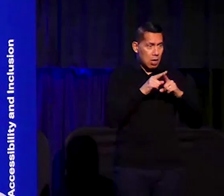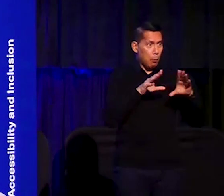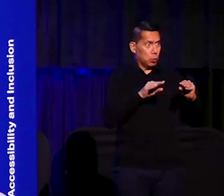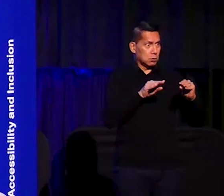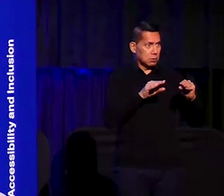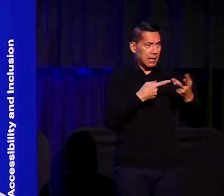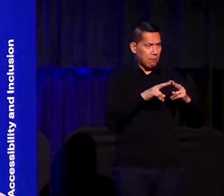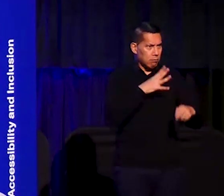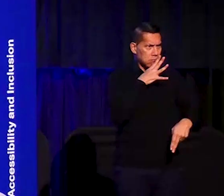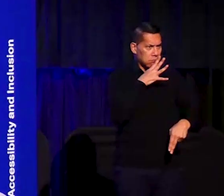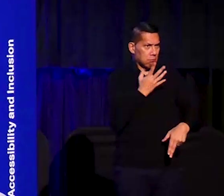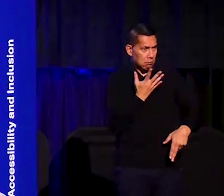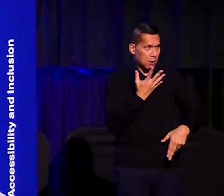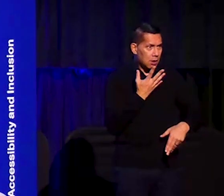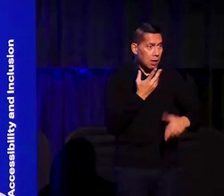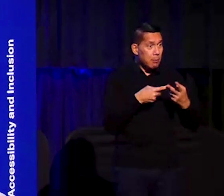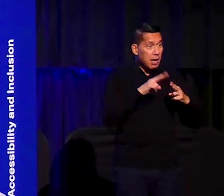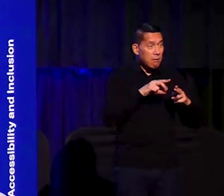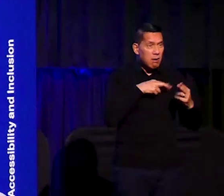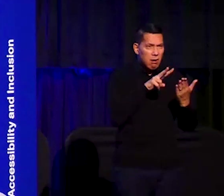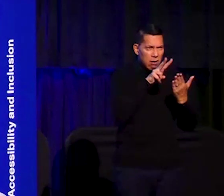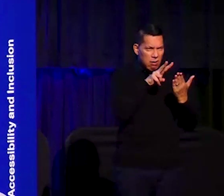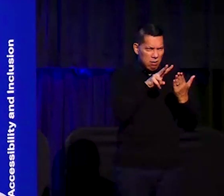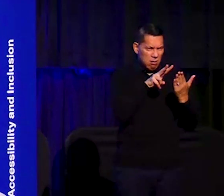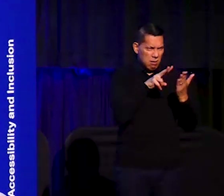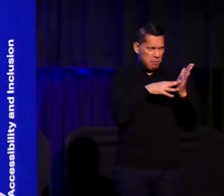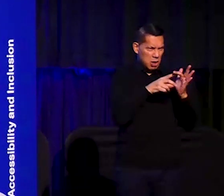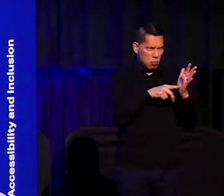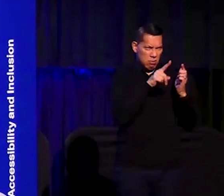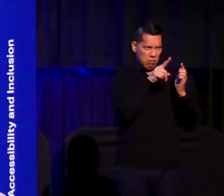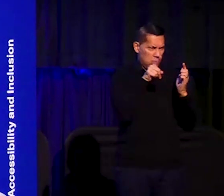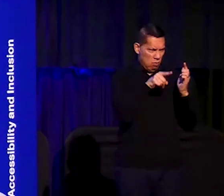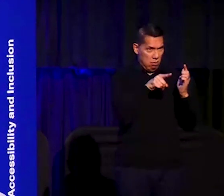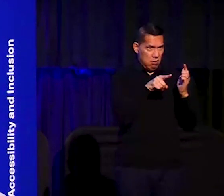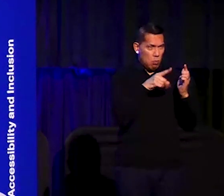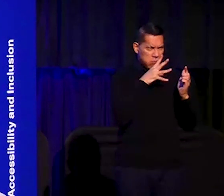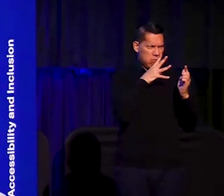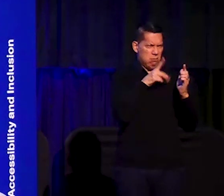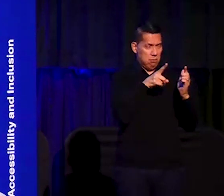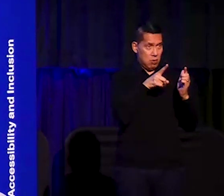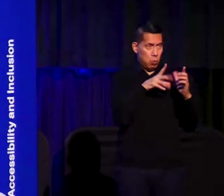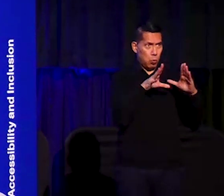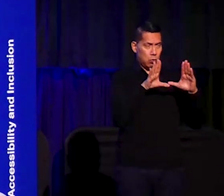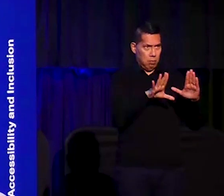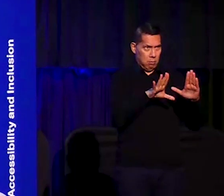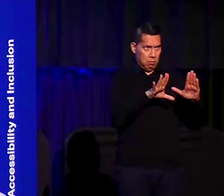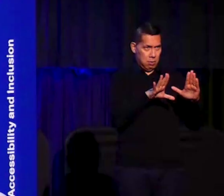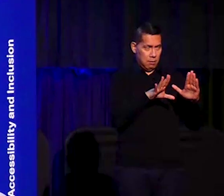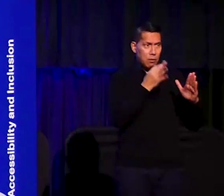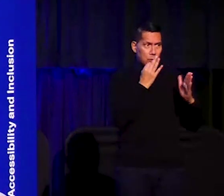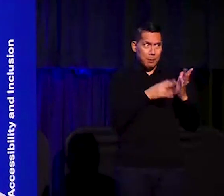itchy. But if they are confused by a menu item, they're going to hesitate for a few minutes. Okay, this